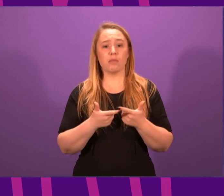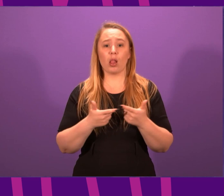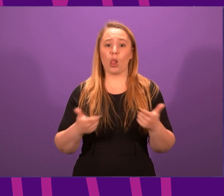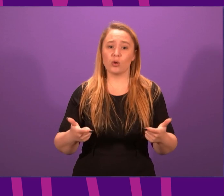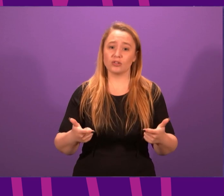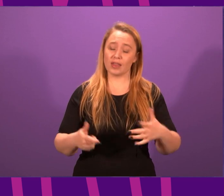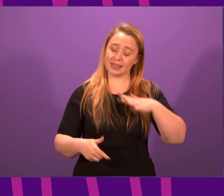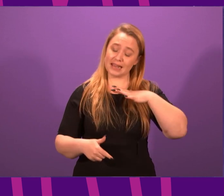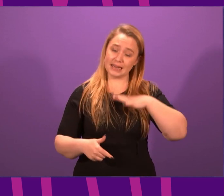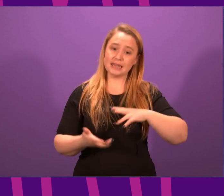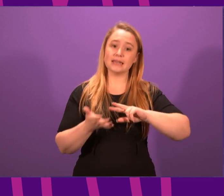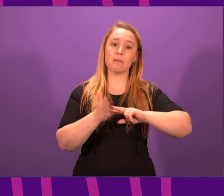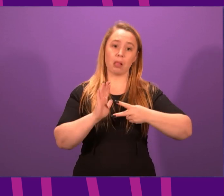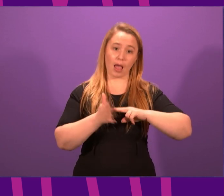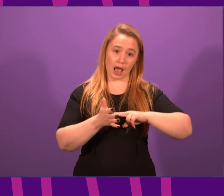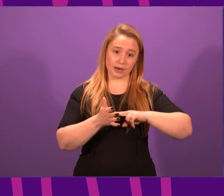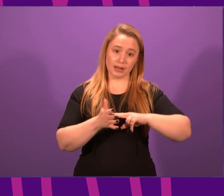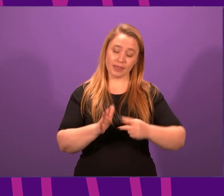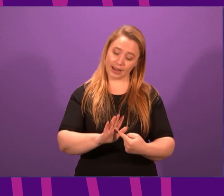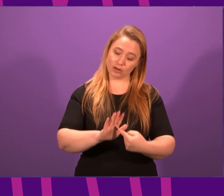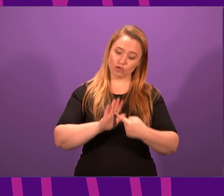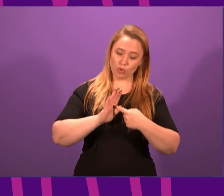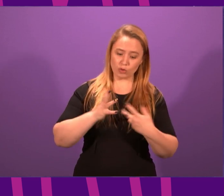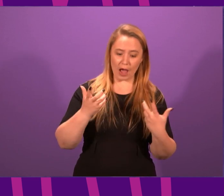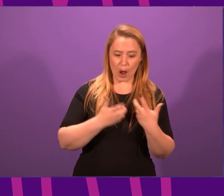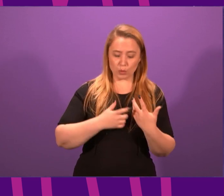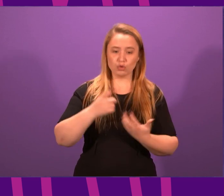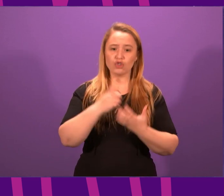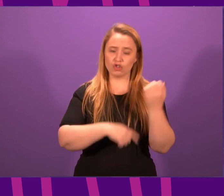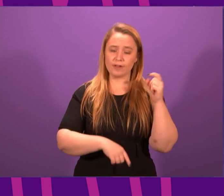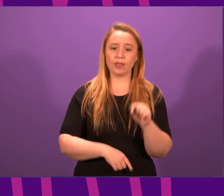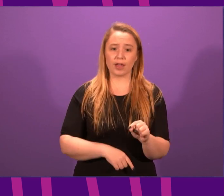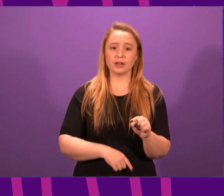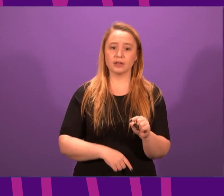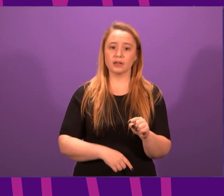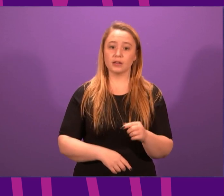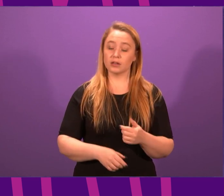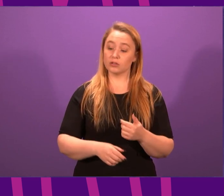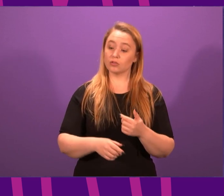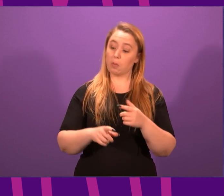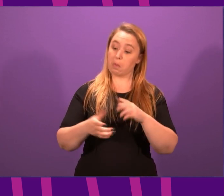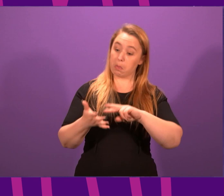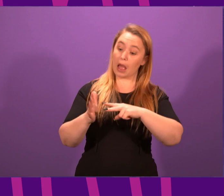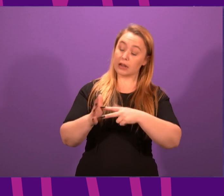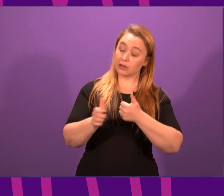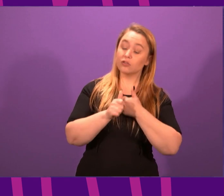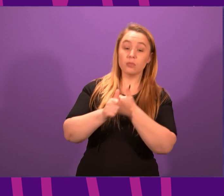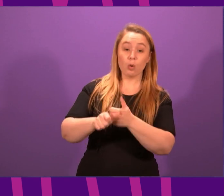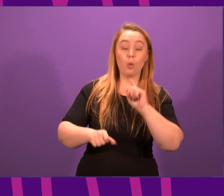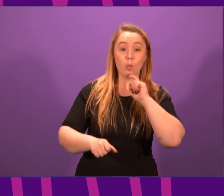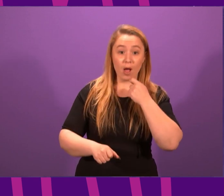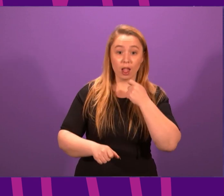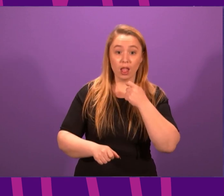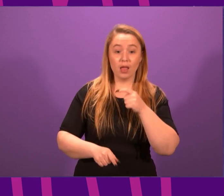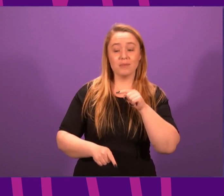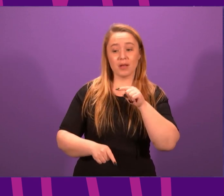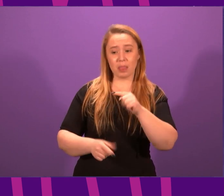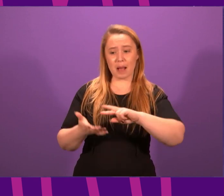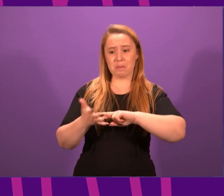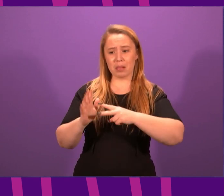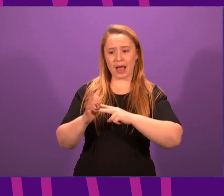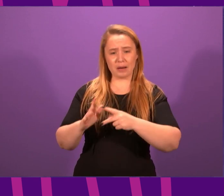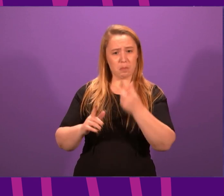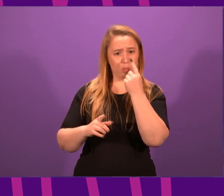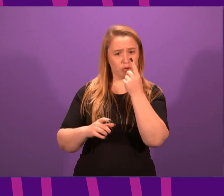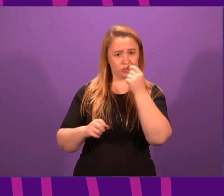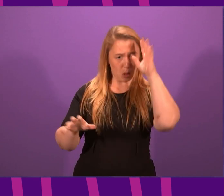have a plan that shows them how we can get there. We'll support the plan, but it does run the risk of confusing people